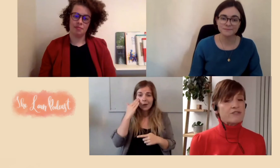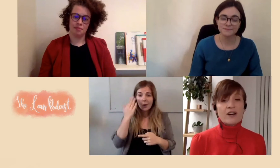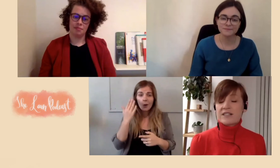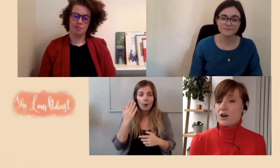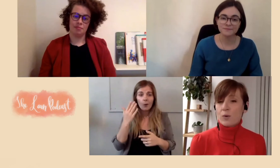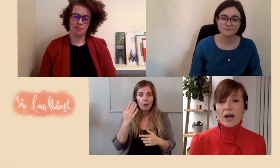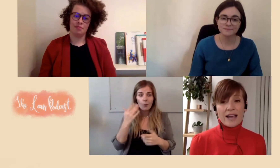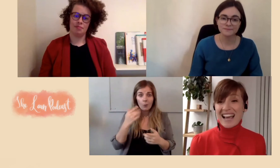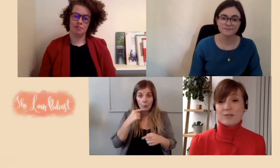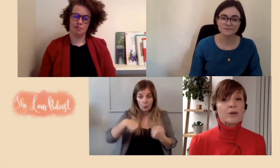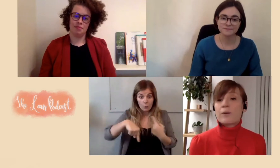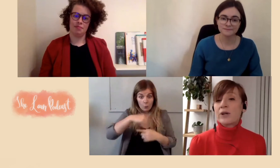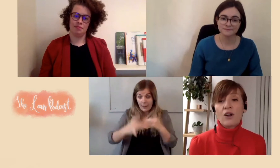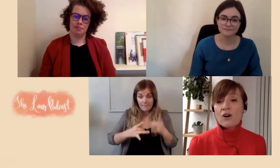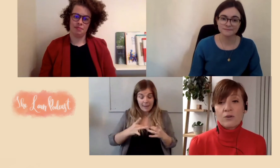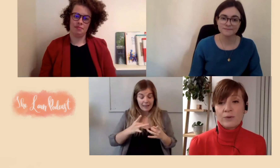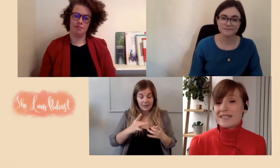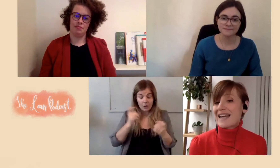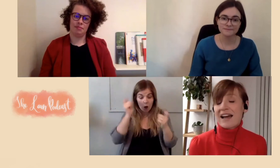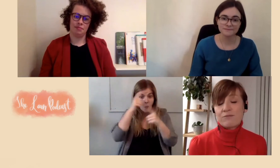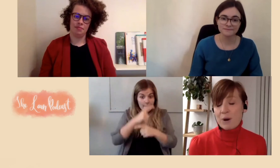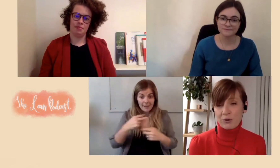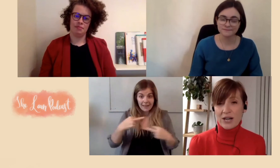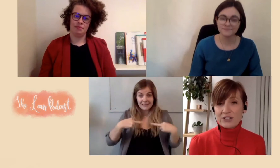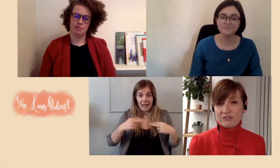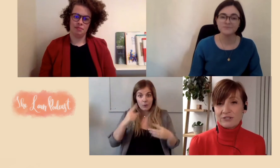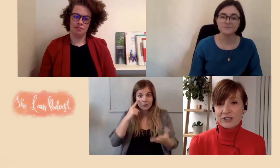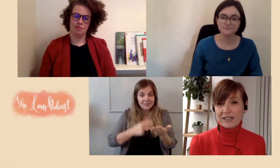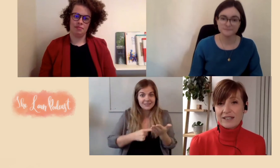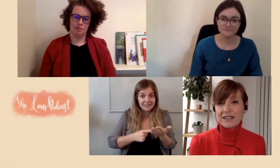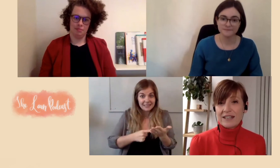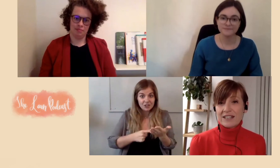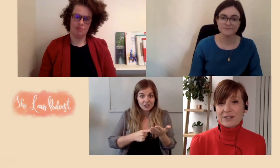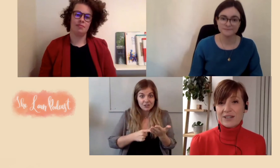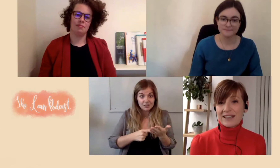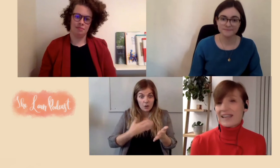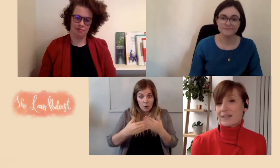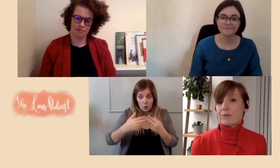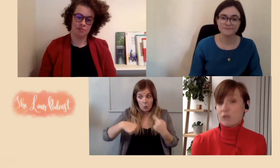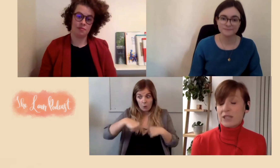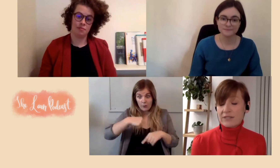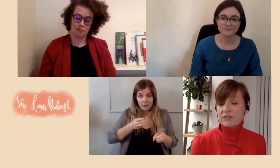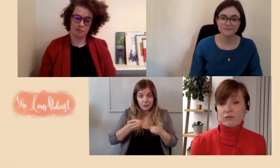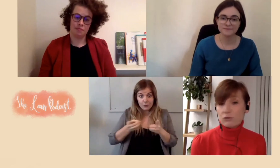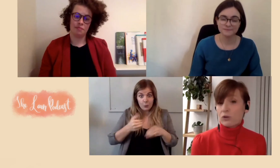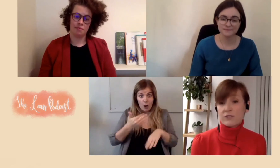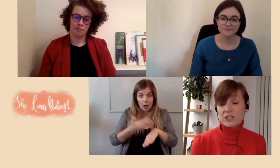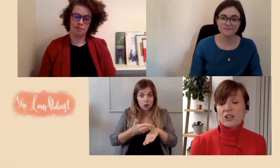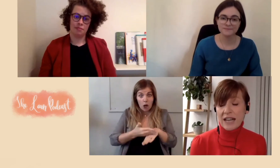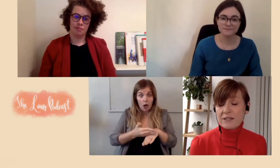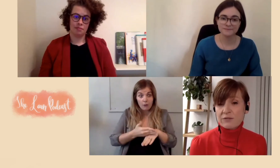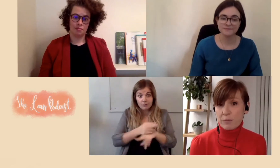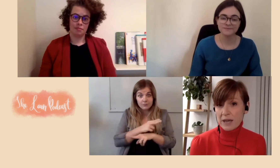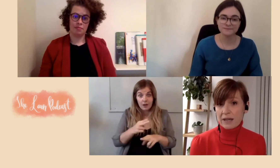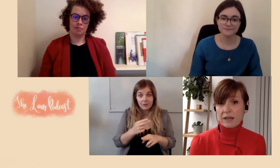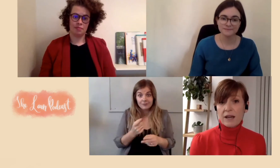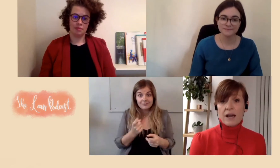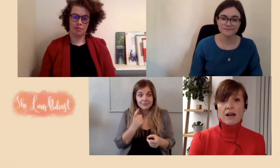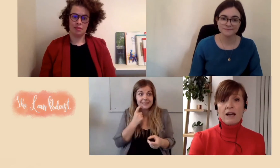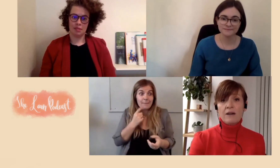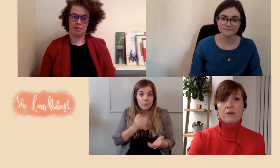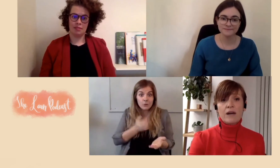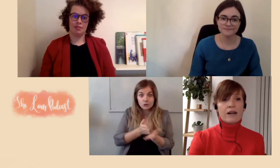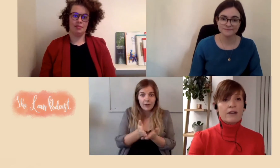complex minute by minute decisions. And it's not what we do is not straightforward. And I think working online has created